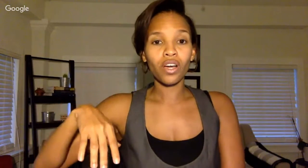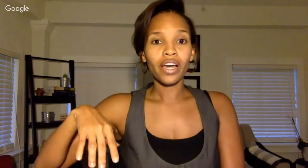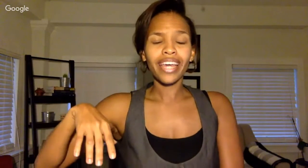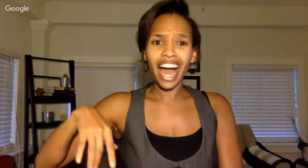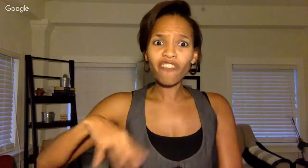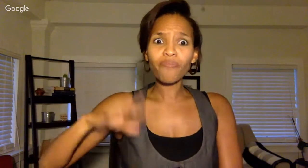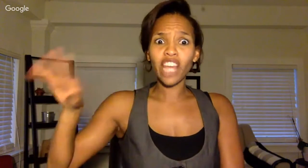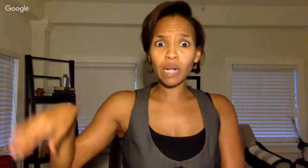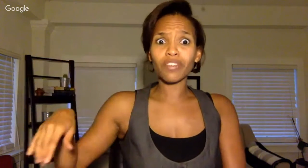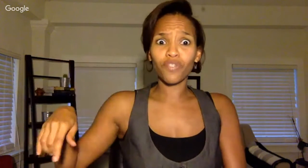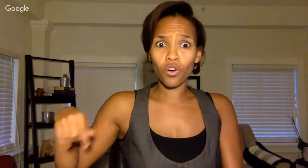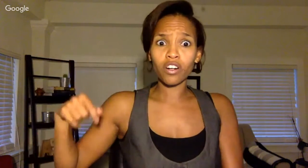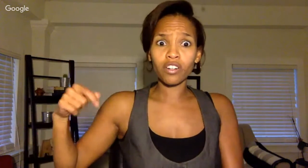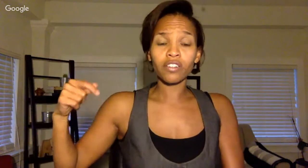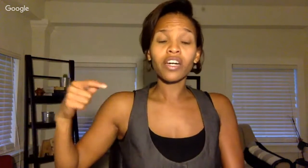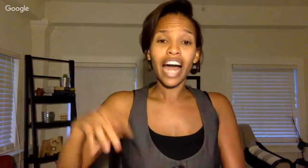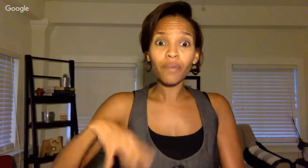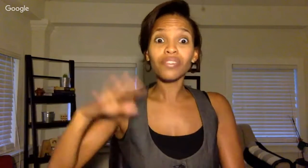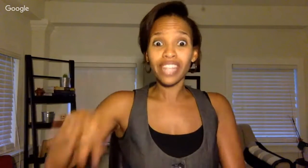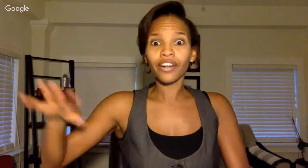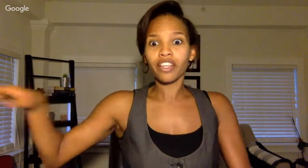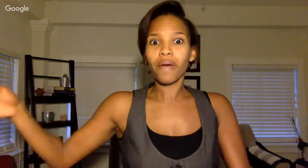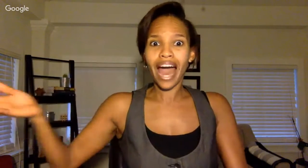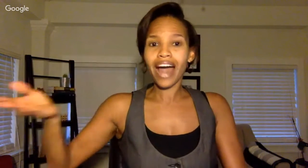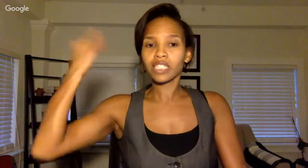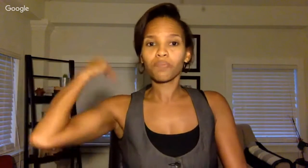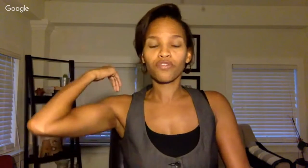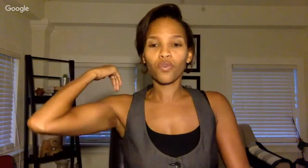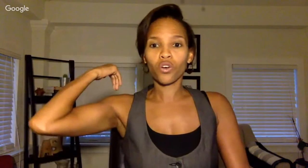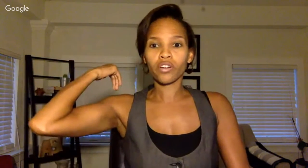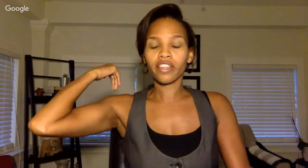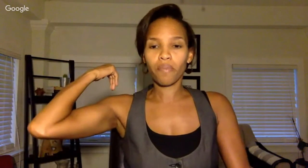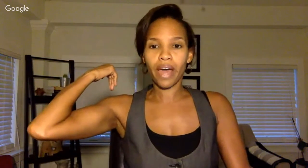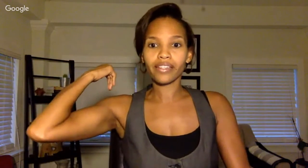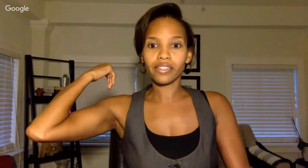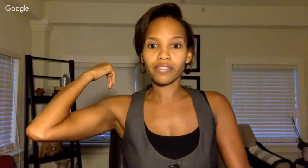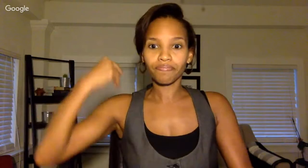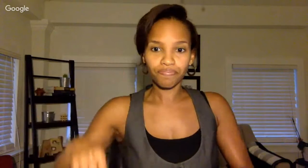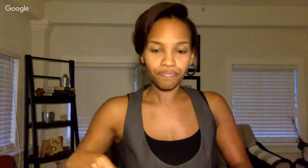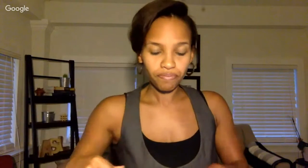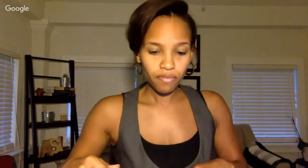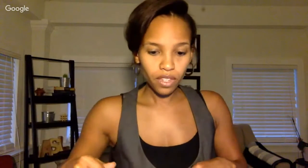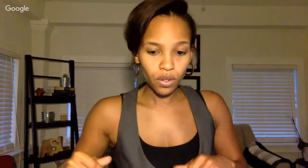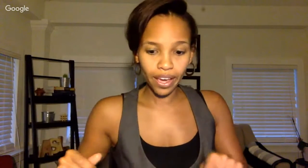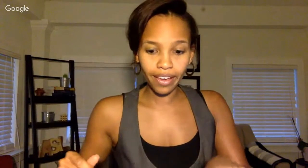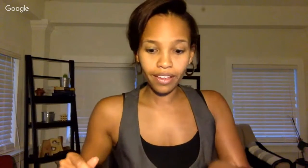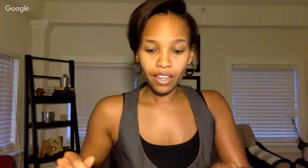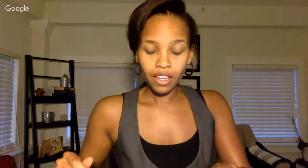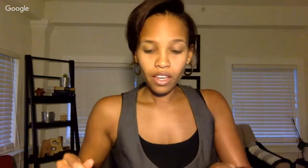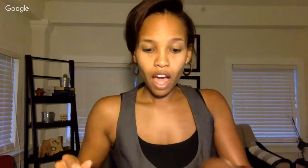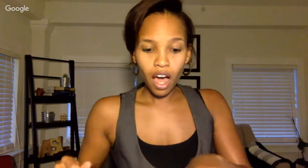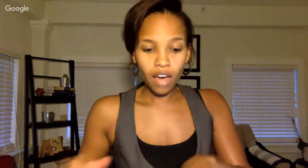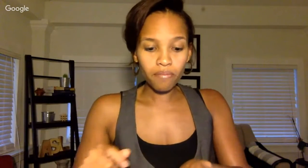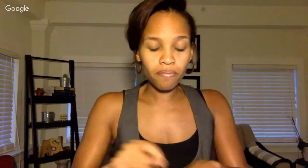yeah, I've been there before. I was there in the past, before, in the past. Okay.